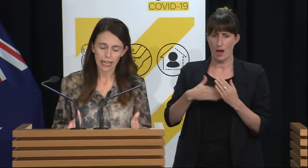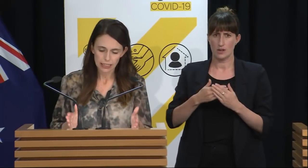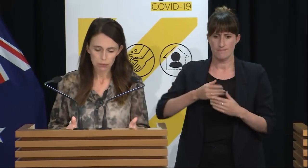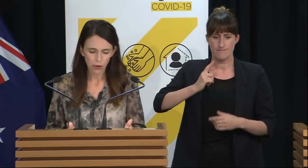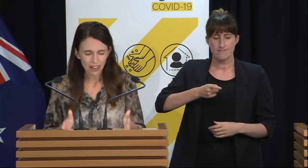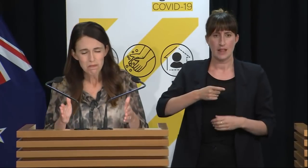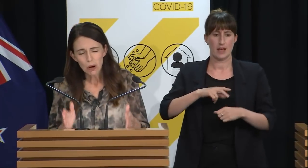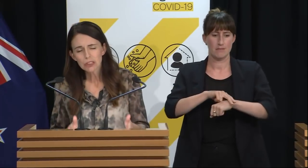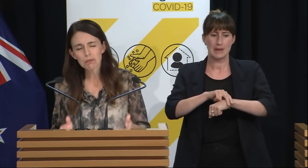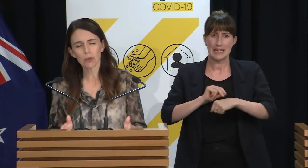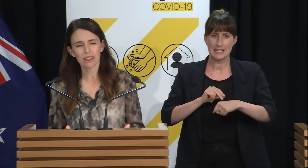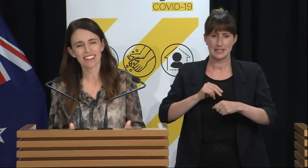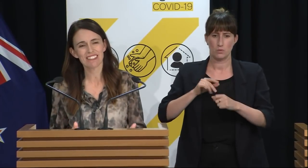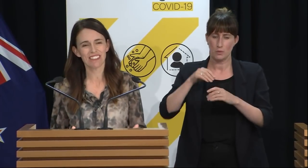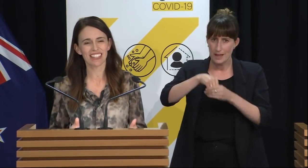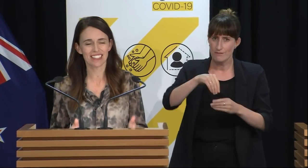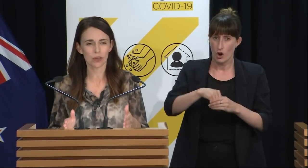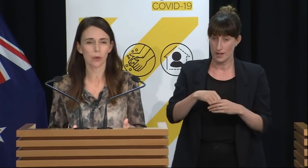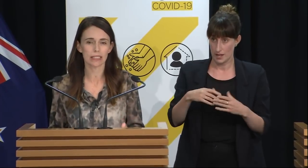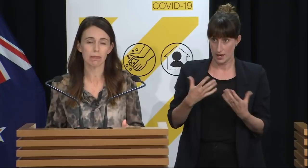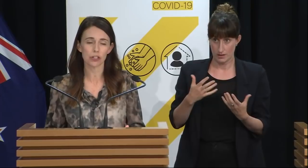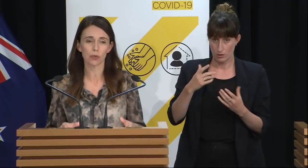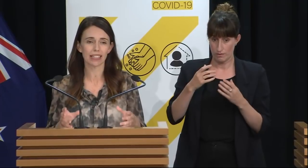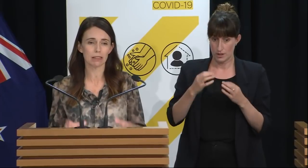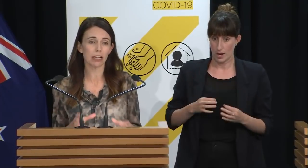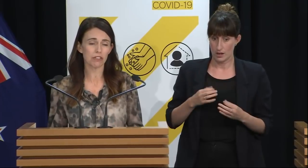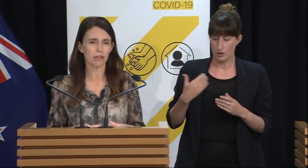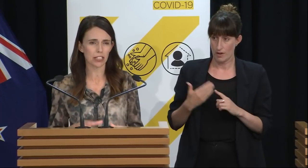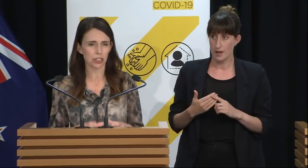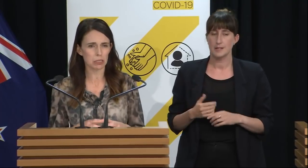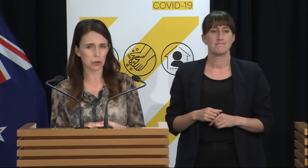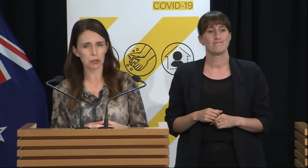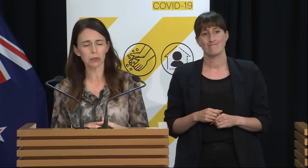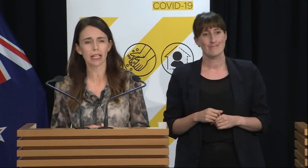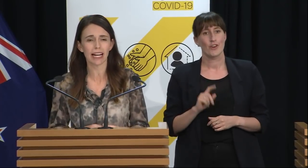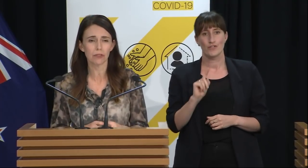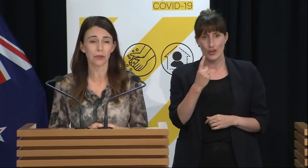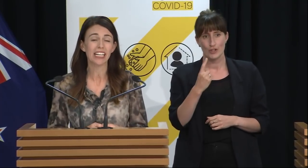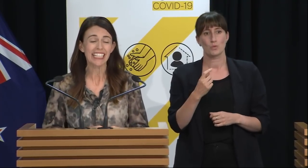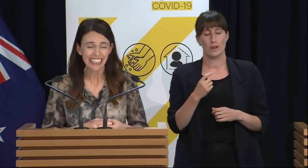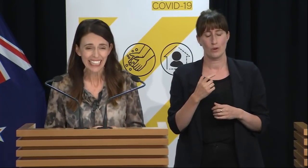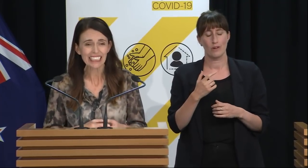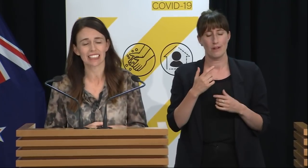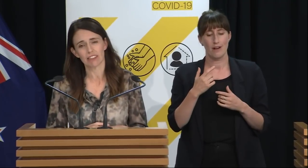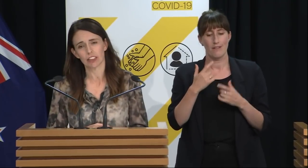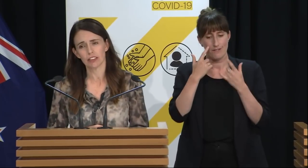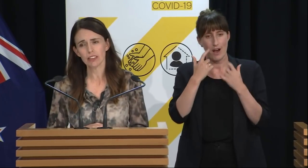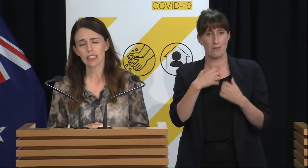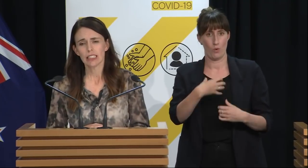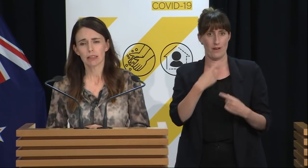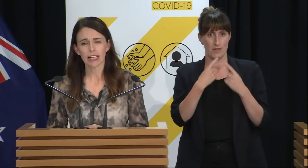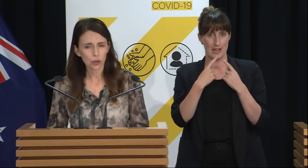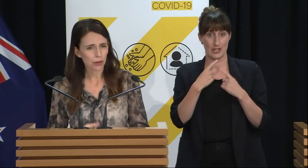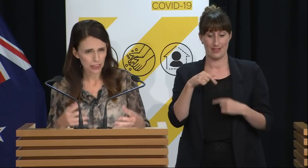at this point, the most important thing for us is always to make sure we get as much information as possible. That came through late this